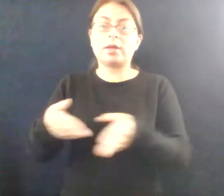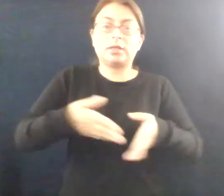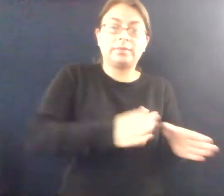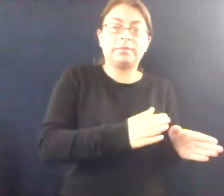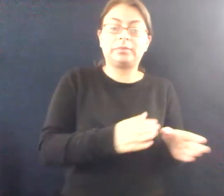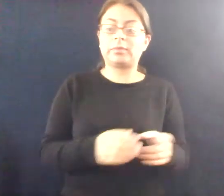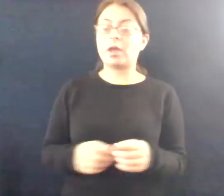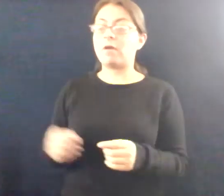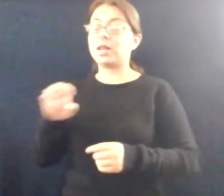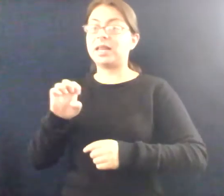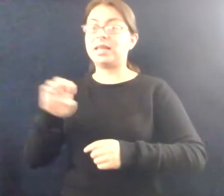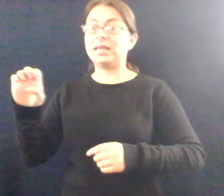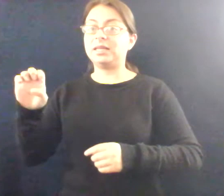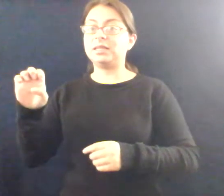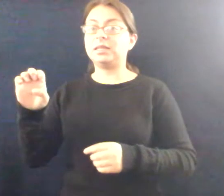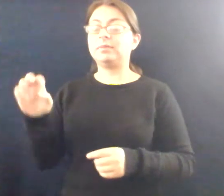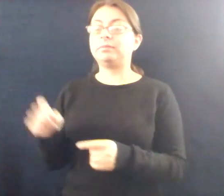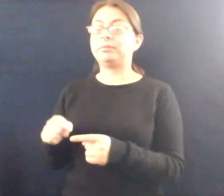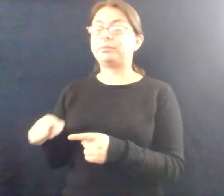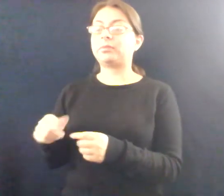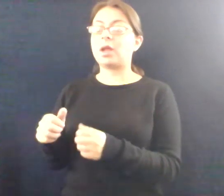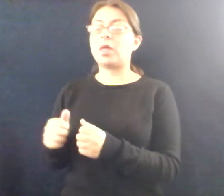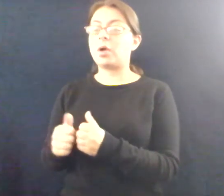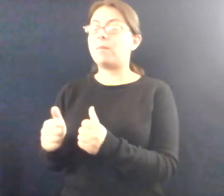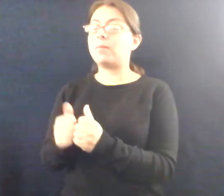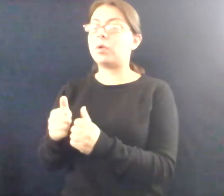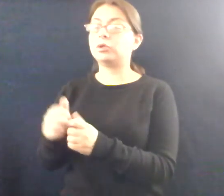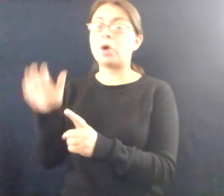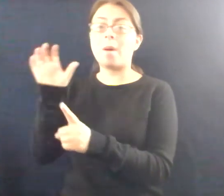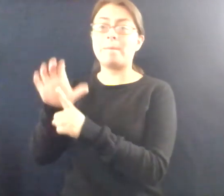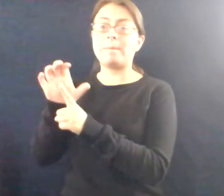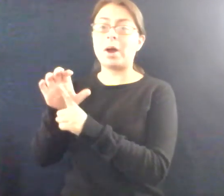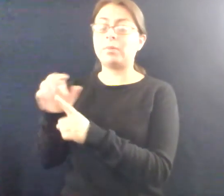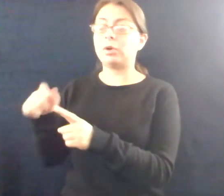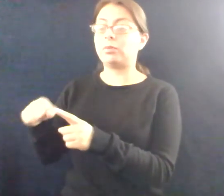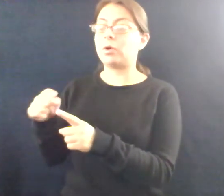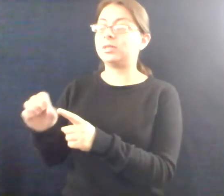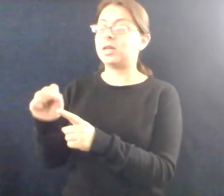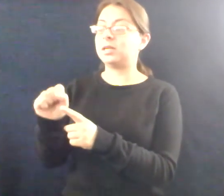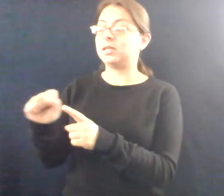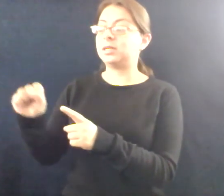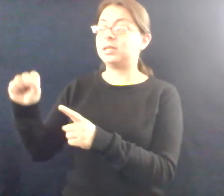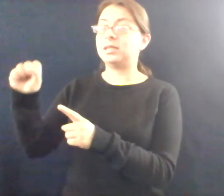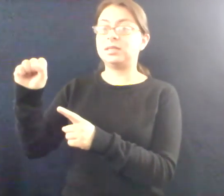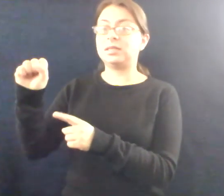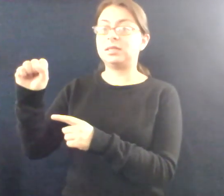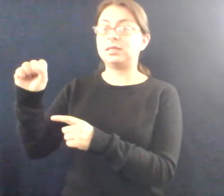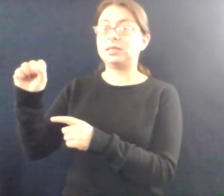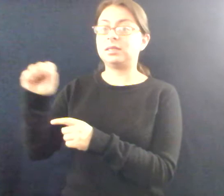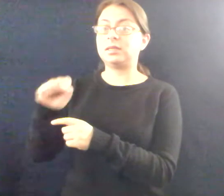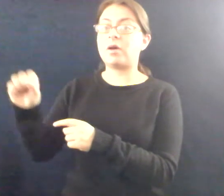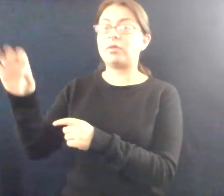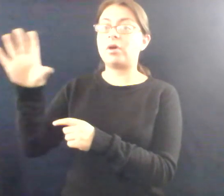from the East Coast, the most popular route was around South America's dangerous Cape